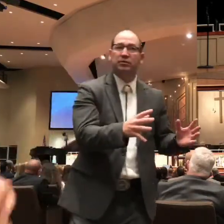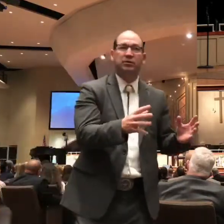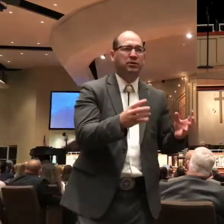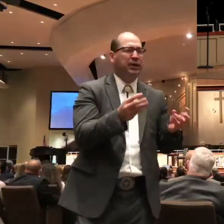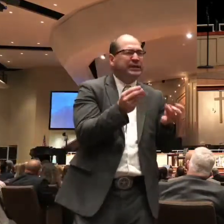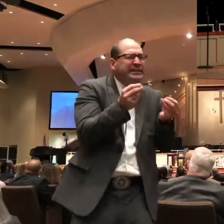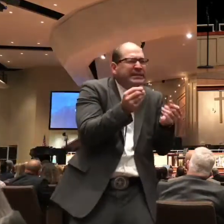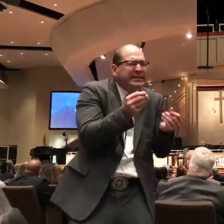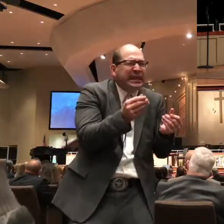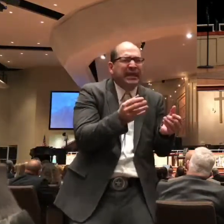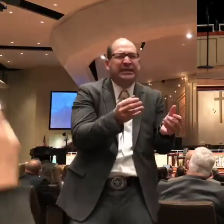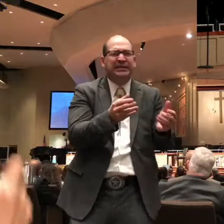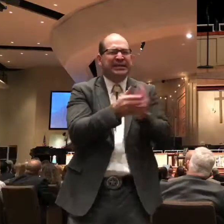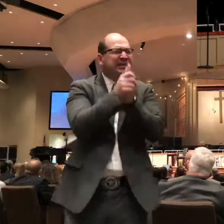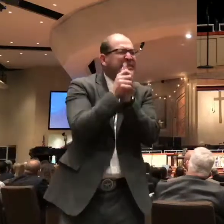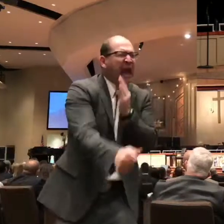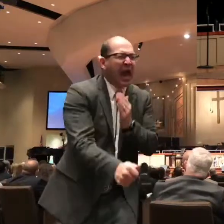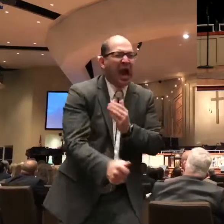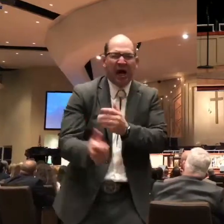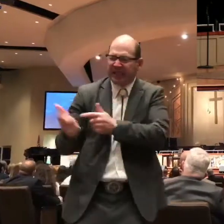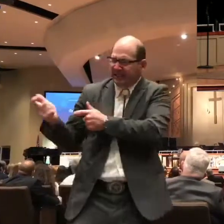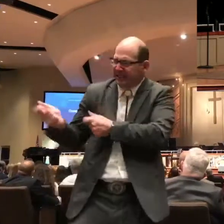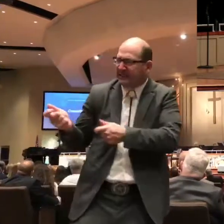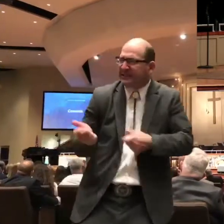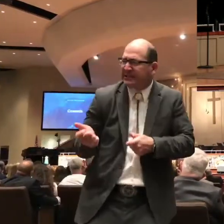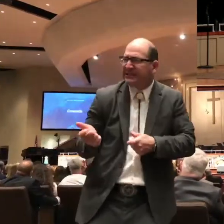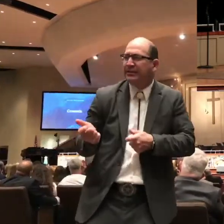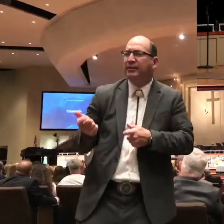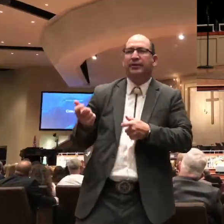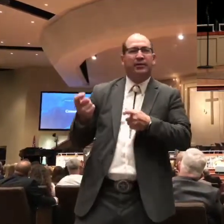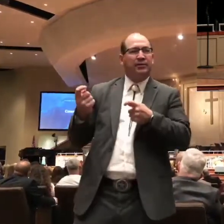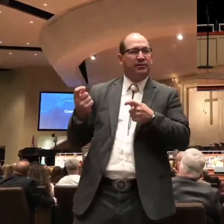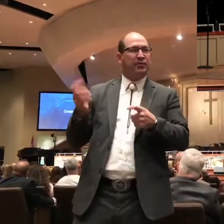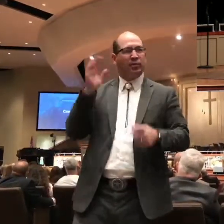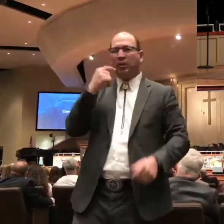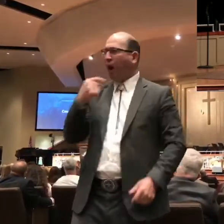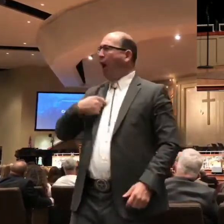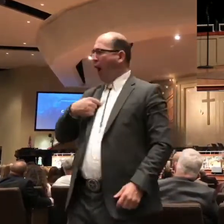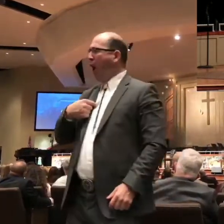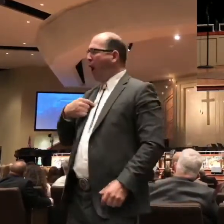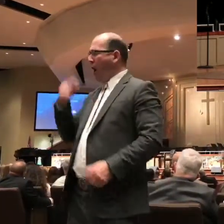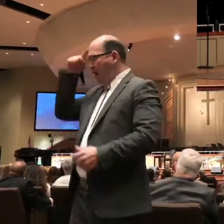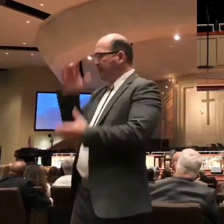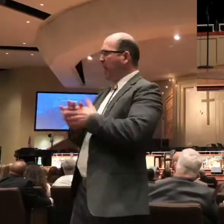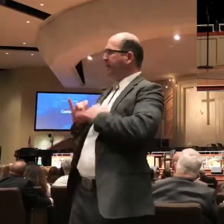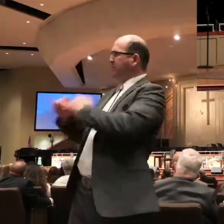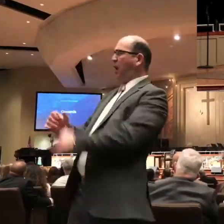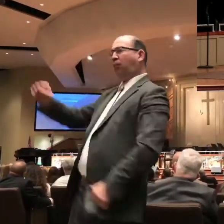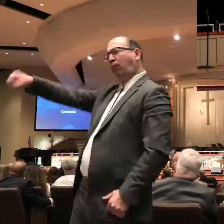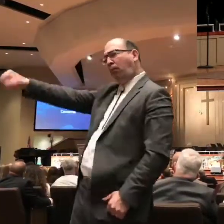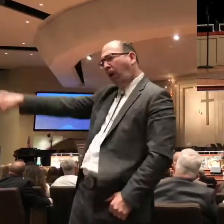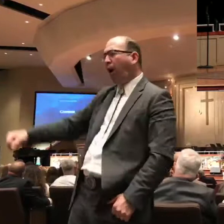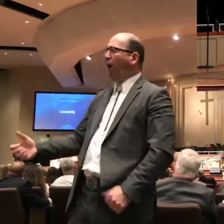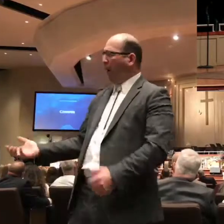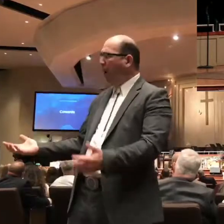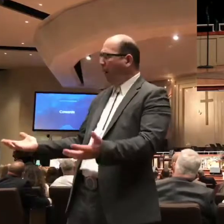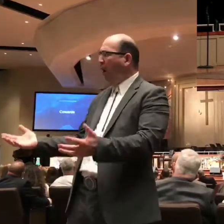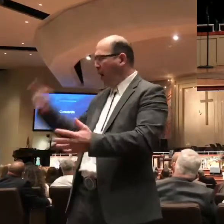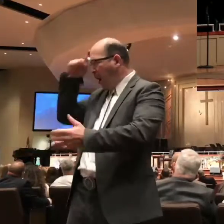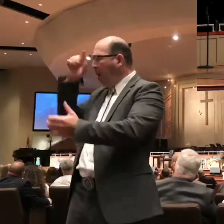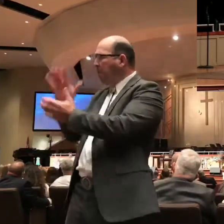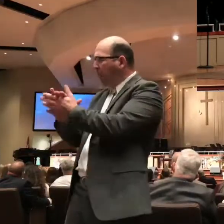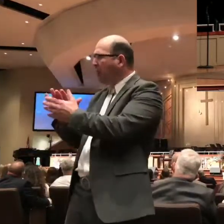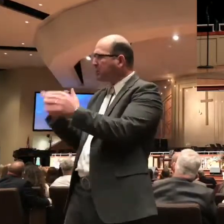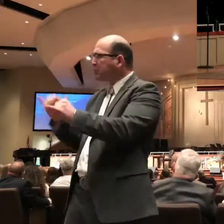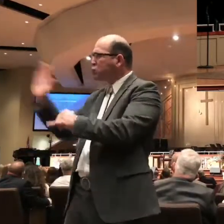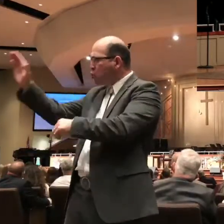deviant reputations who will come in and they will be acting like they're religious. They may have religious garb. They may even stand behind a pulpit. They